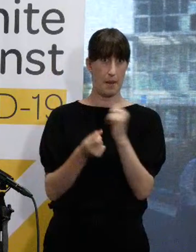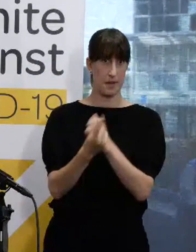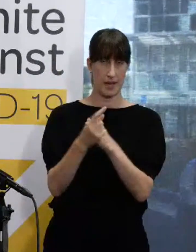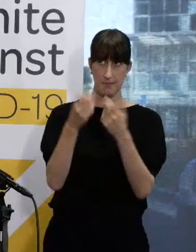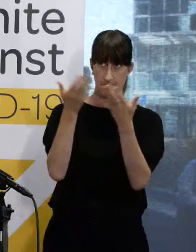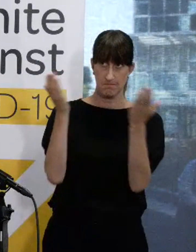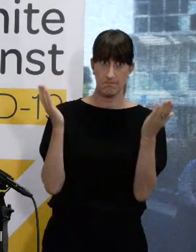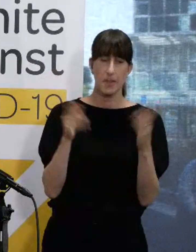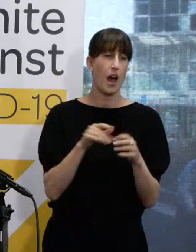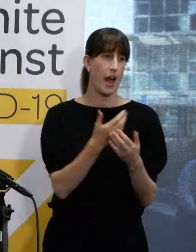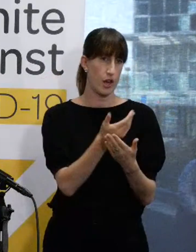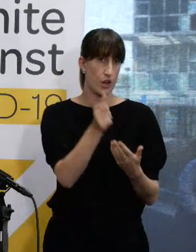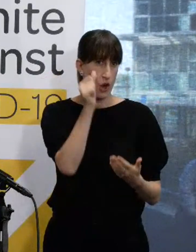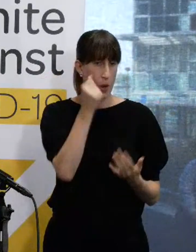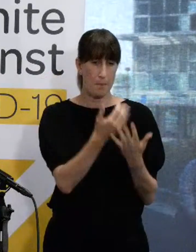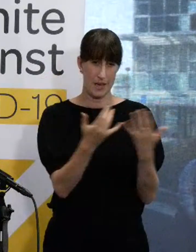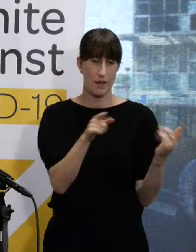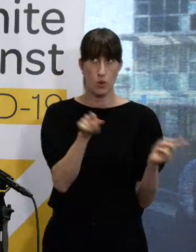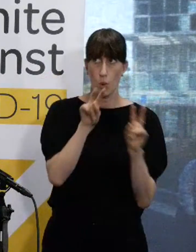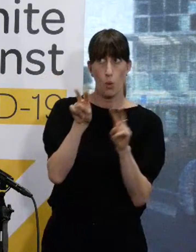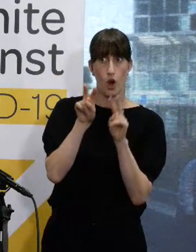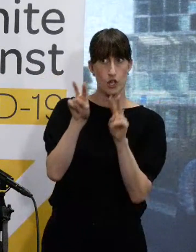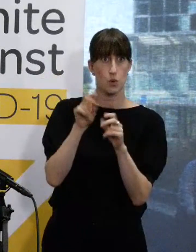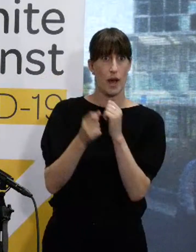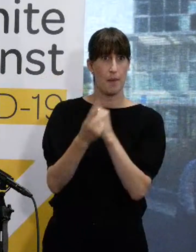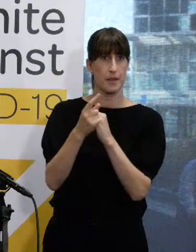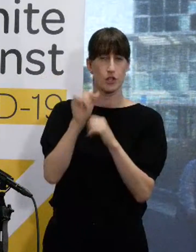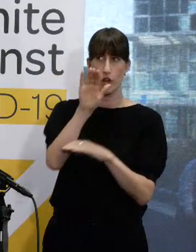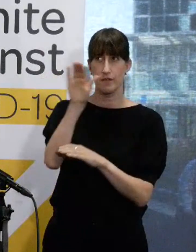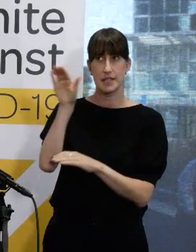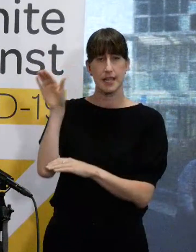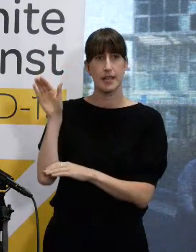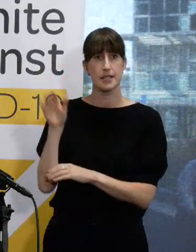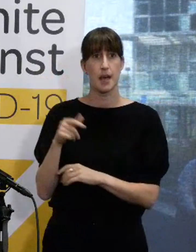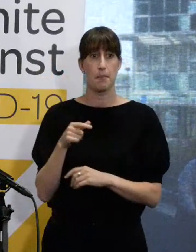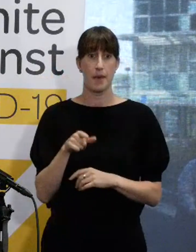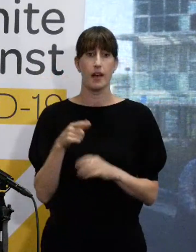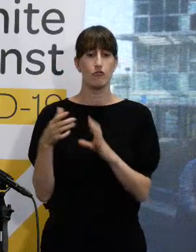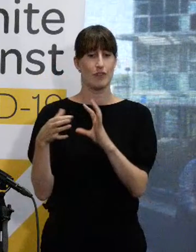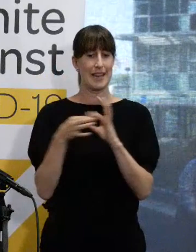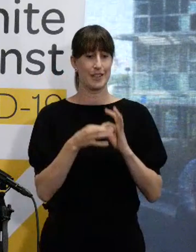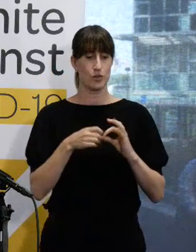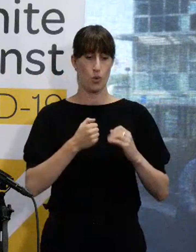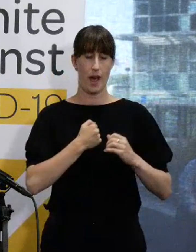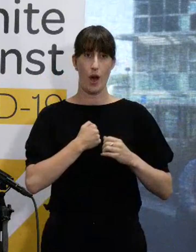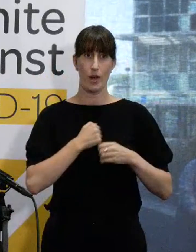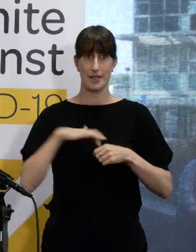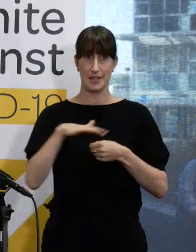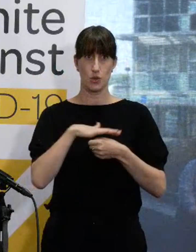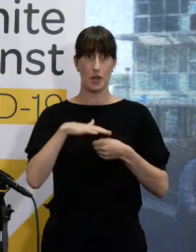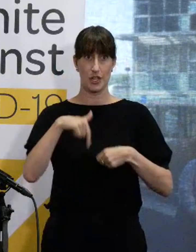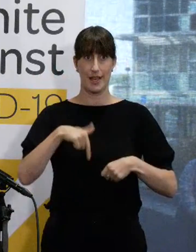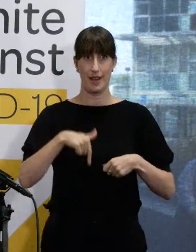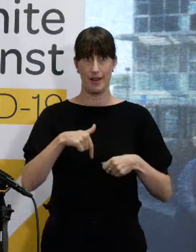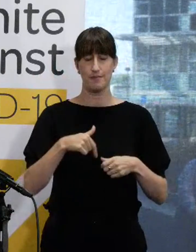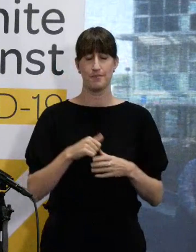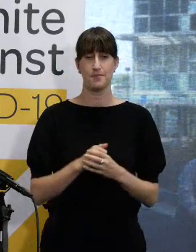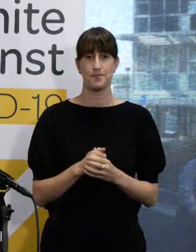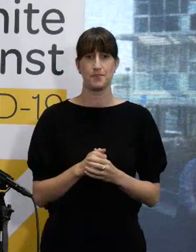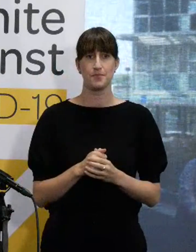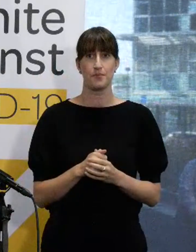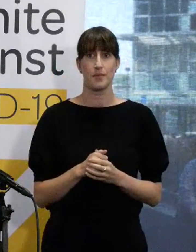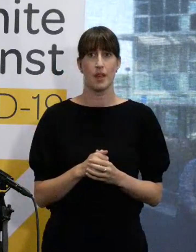for our high number of cases that we've identified in managed isolation today. There are a number of countries with reporting large numbers